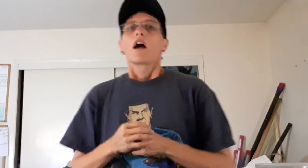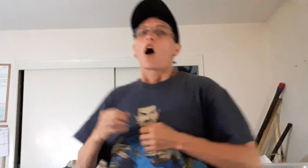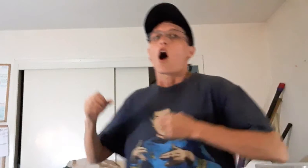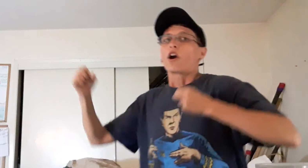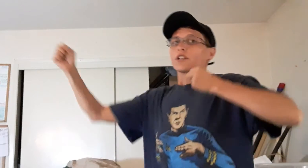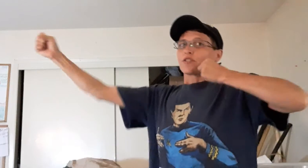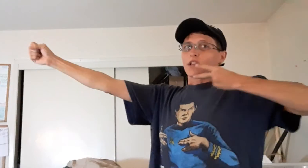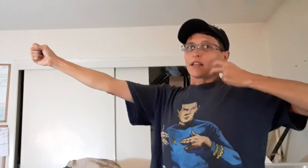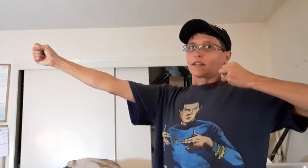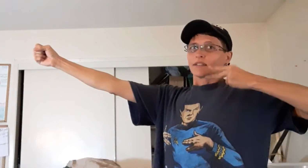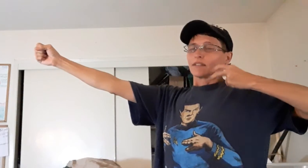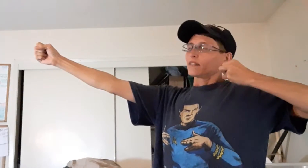Archery.